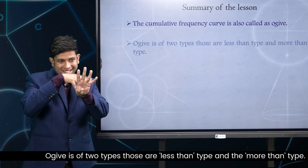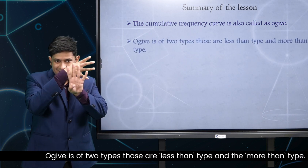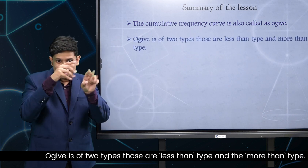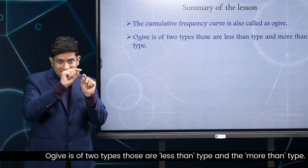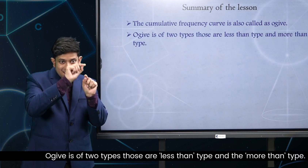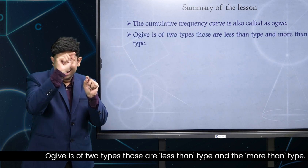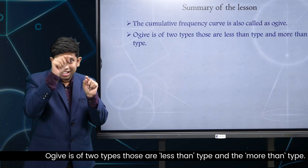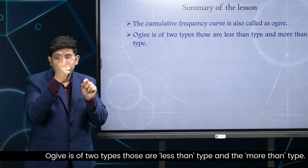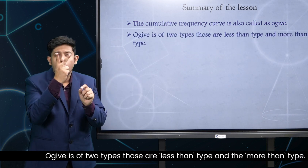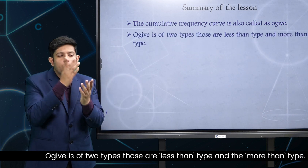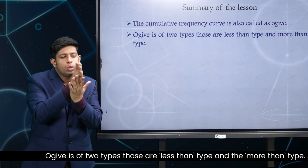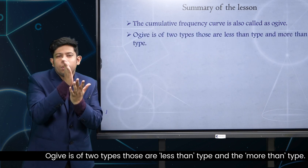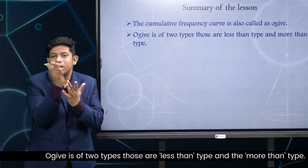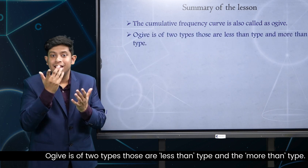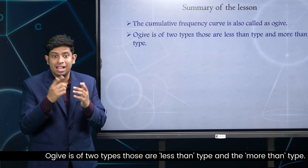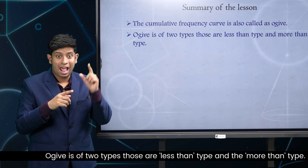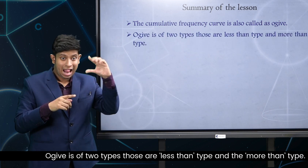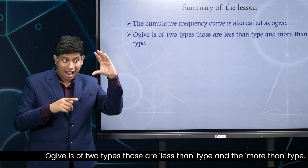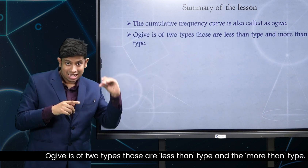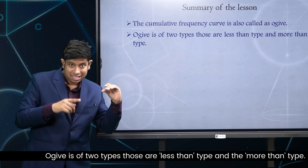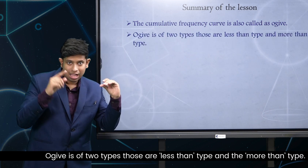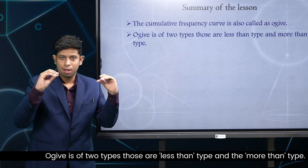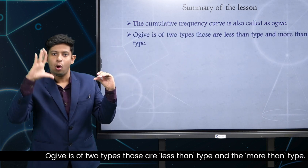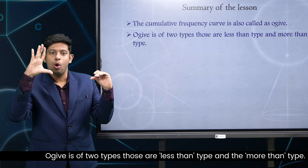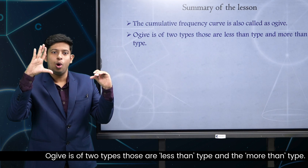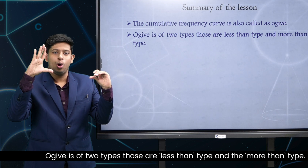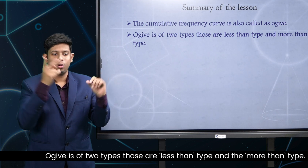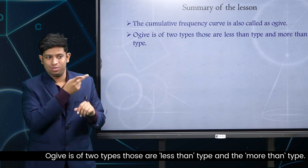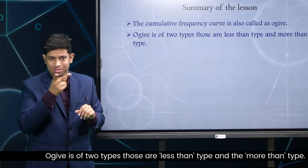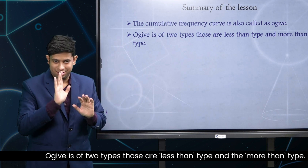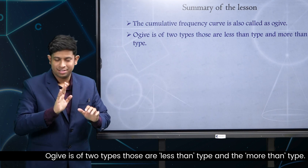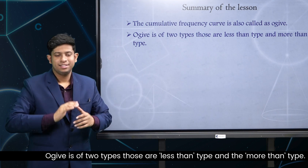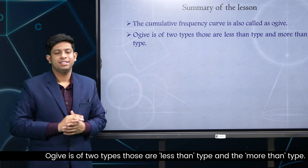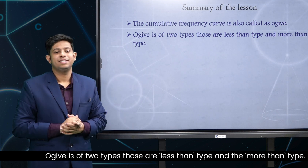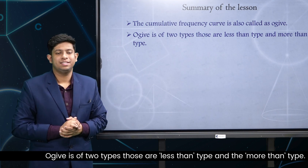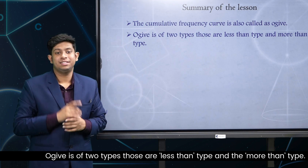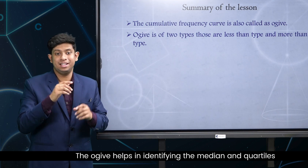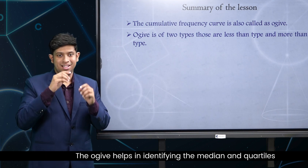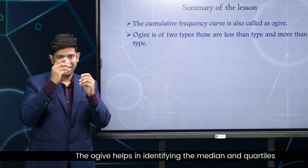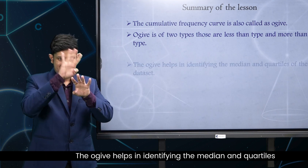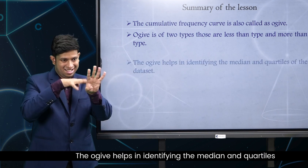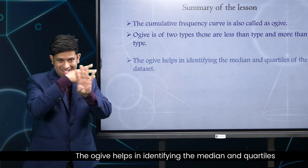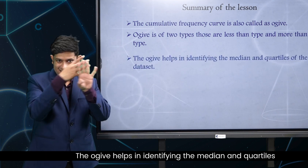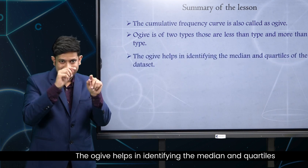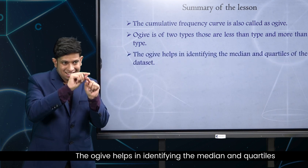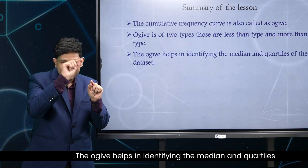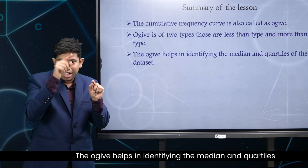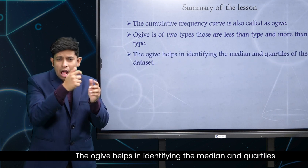Ogive is of two types. Those are less than type and more than type. The ogive helps in identifying